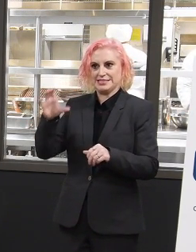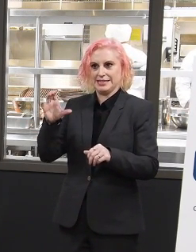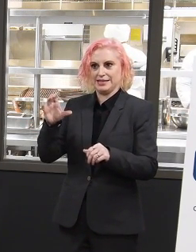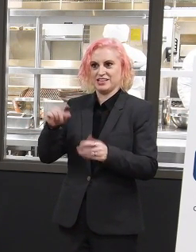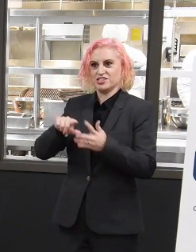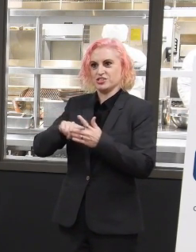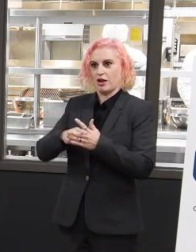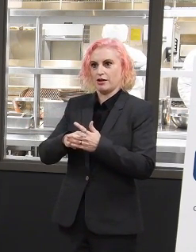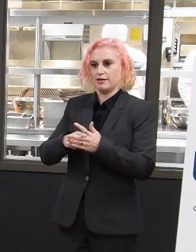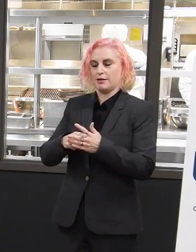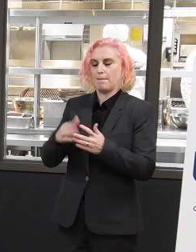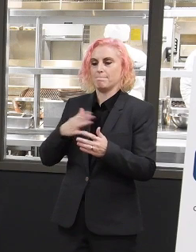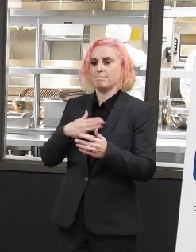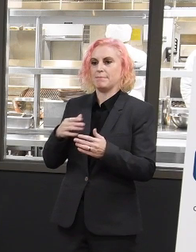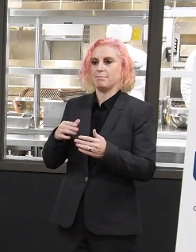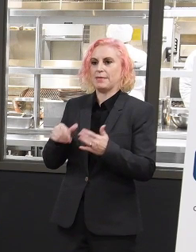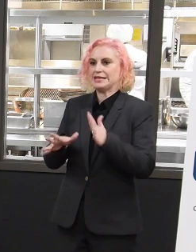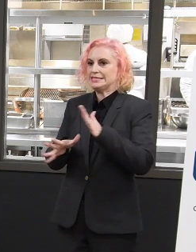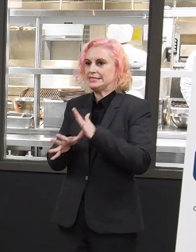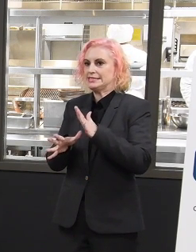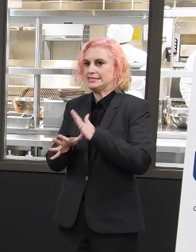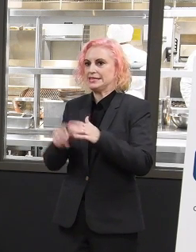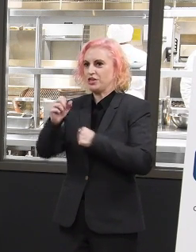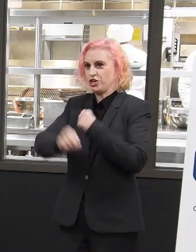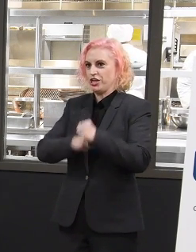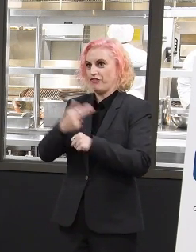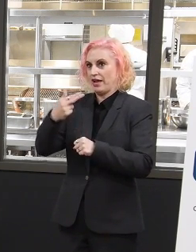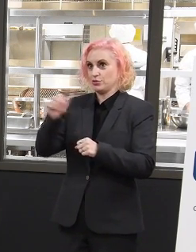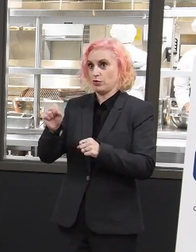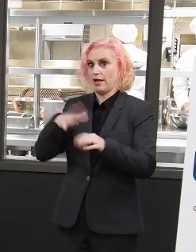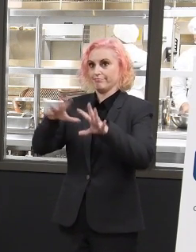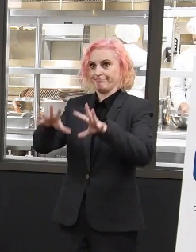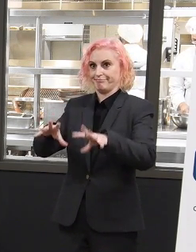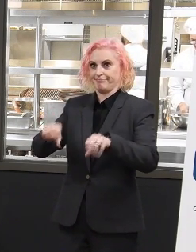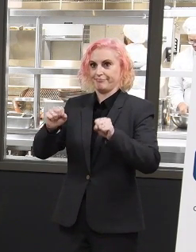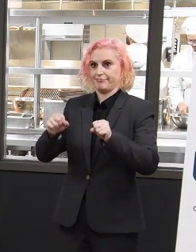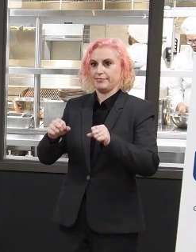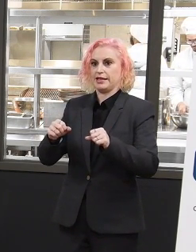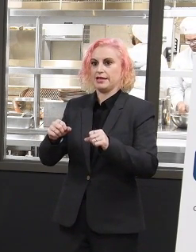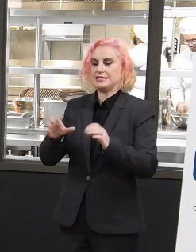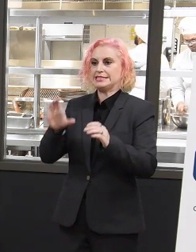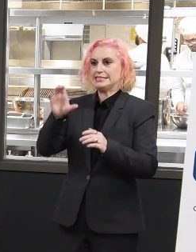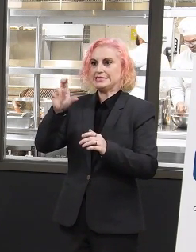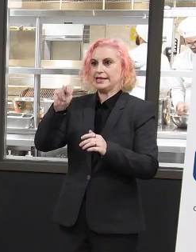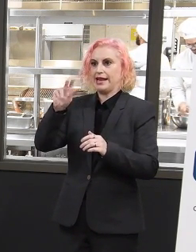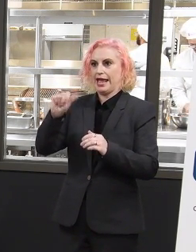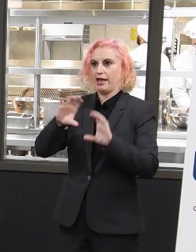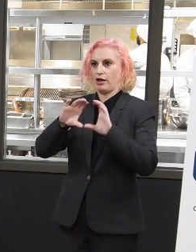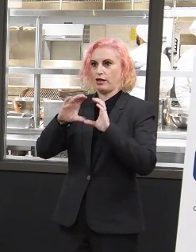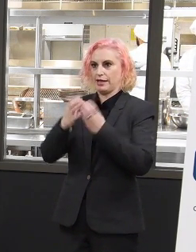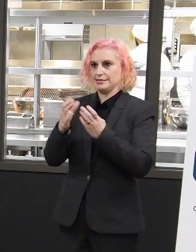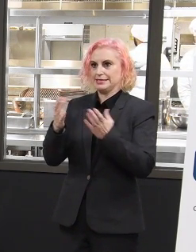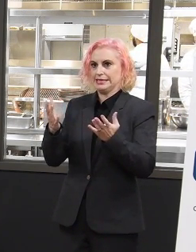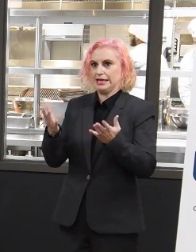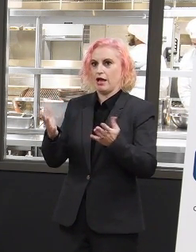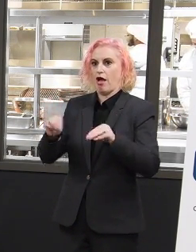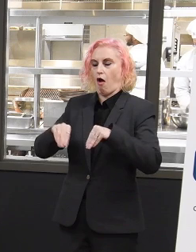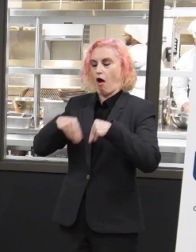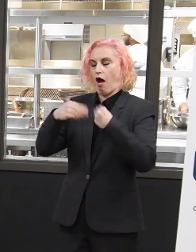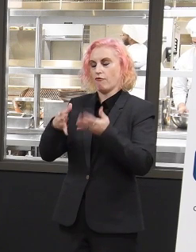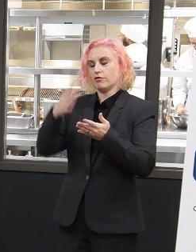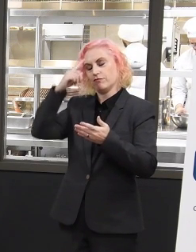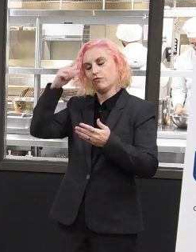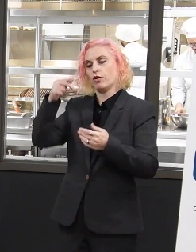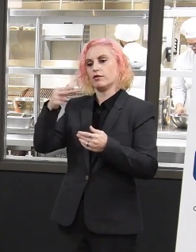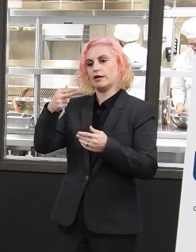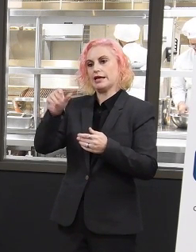College started during my senior year of high school. I took an HCC Certified Nursing Assistant course that was offered to high school students